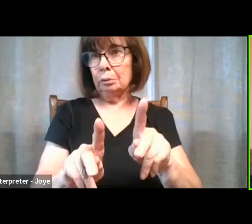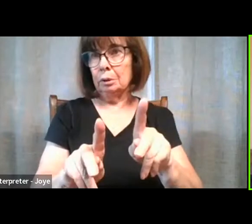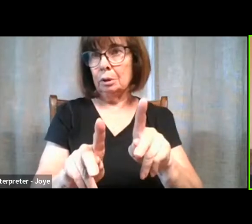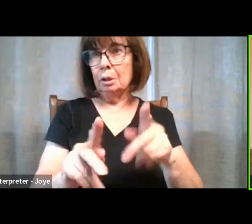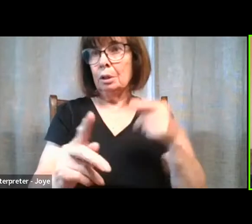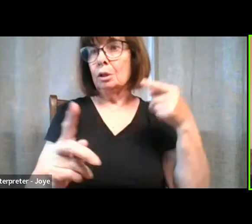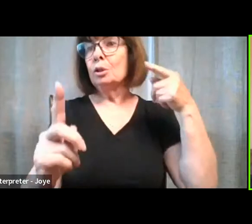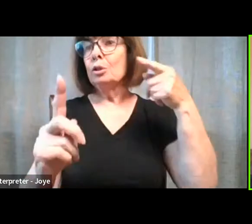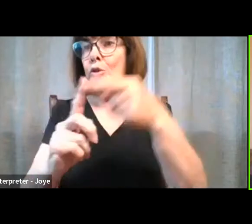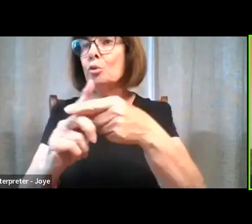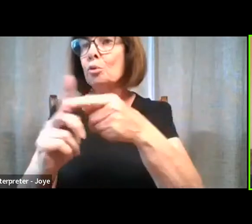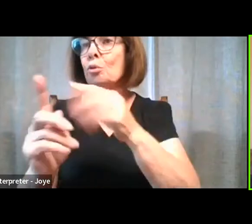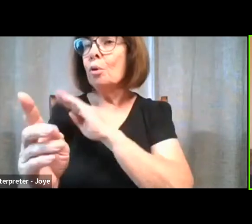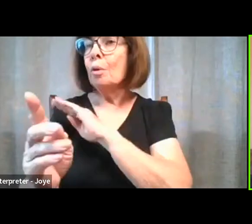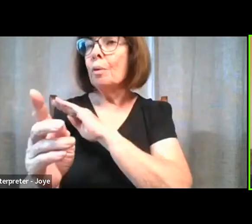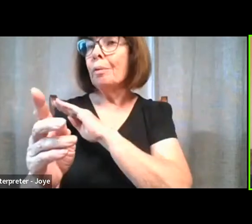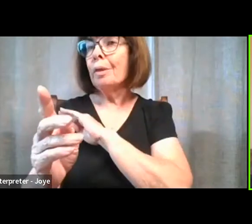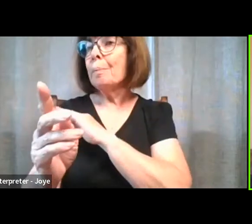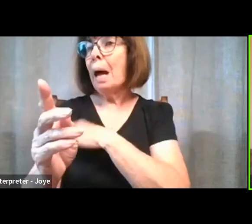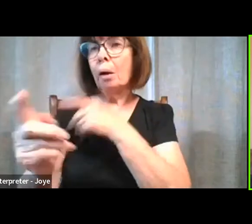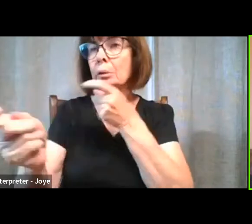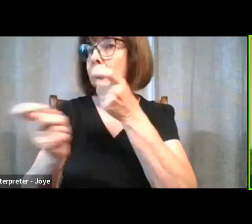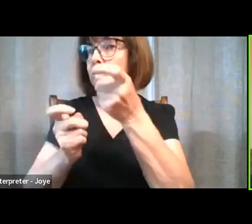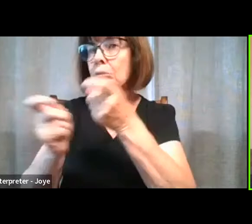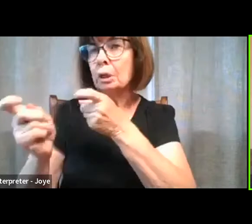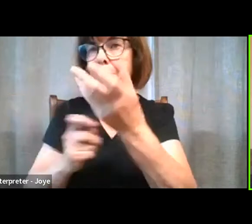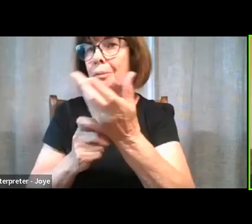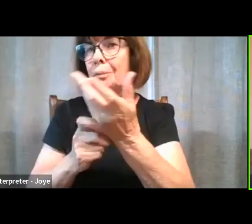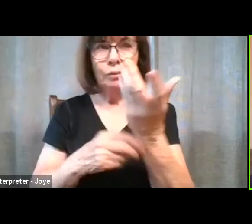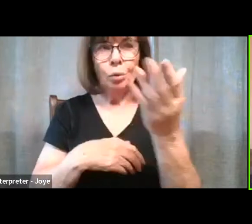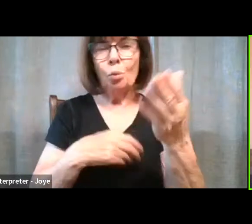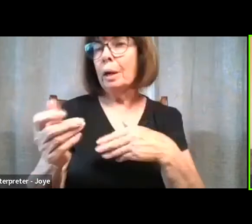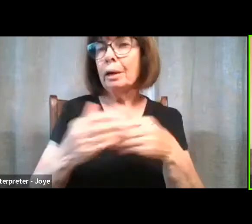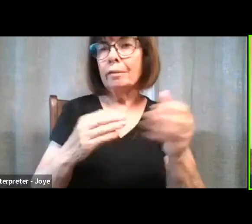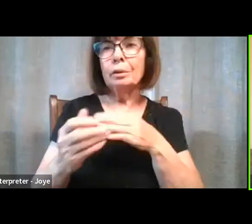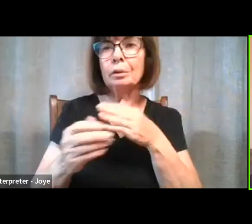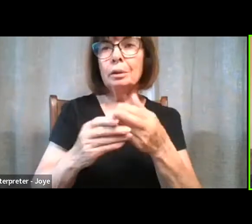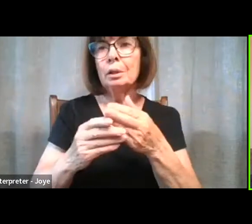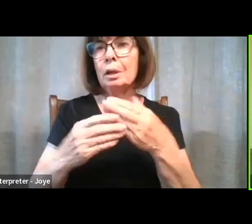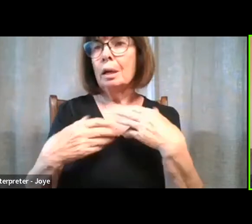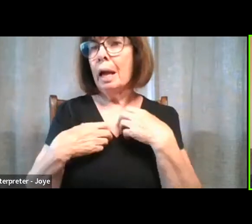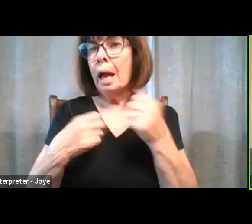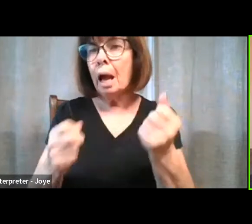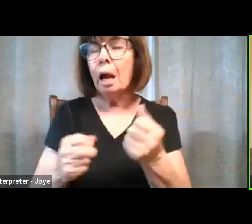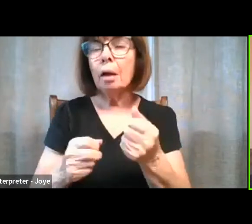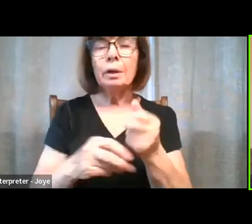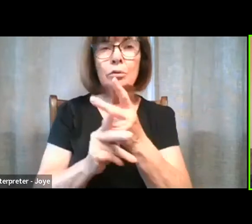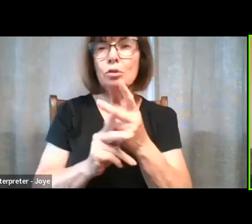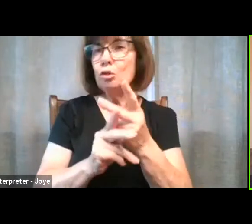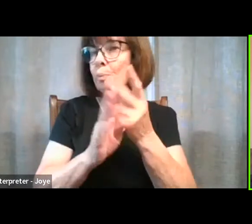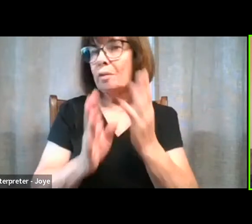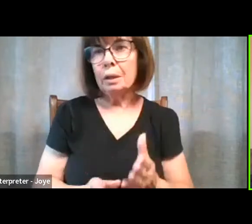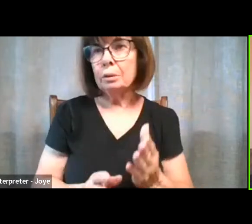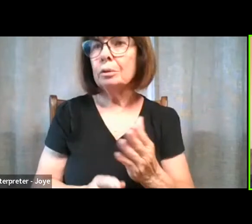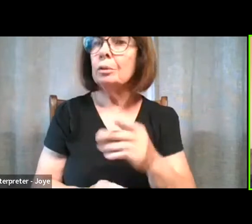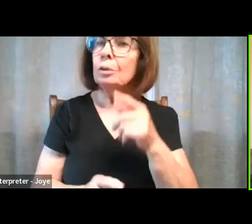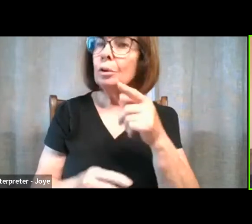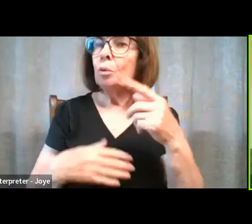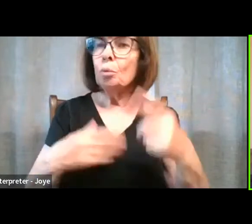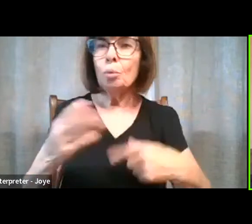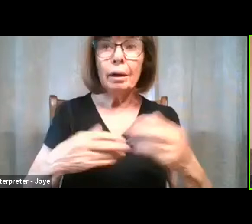the powers that be, whomever that might be, public health, supervisors, you name it, right? The